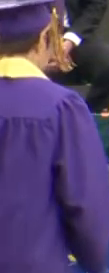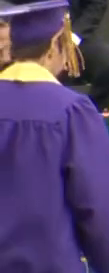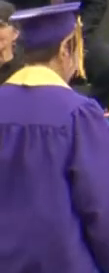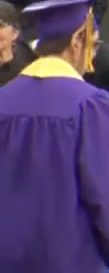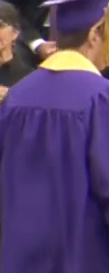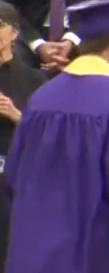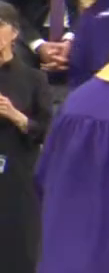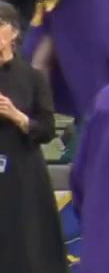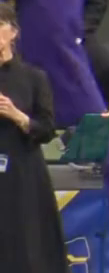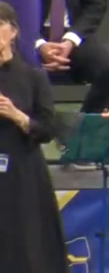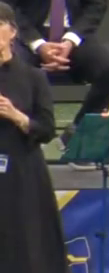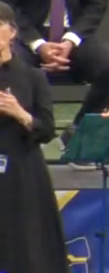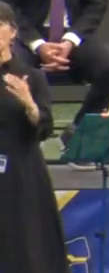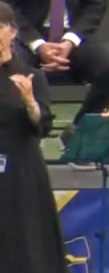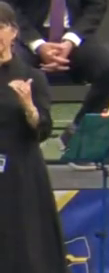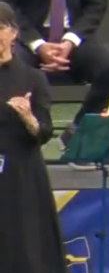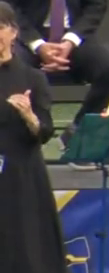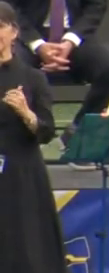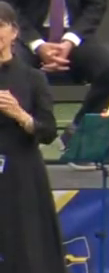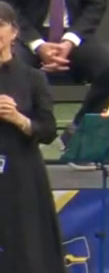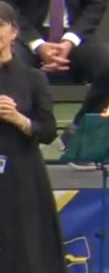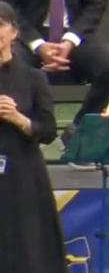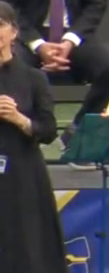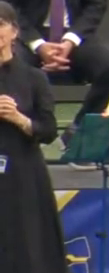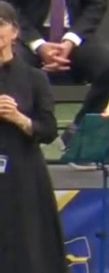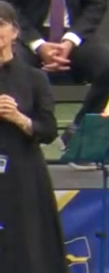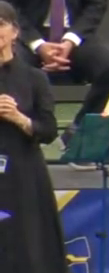Cole Cosette.